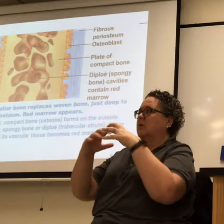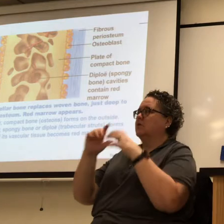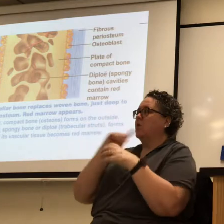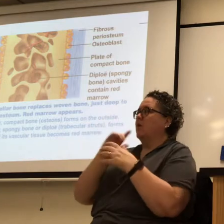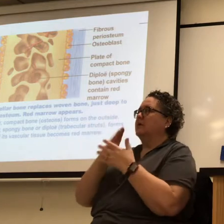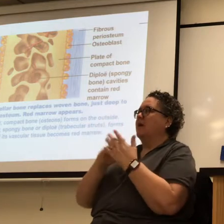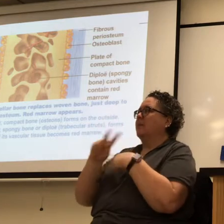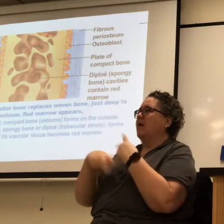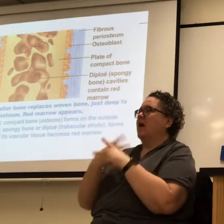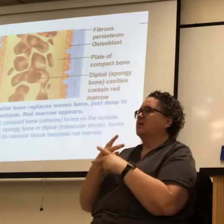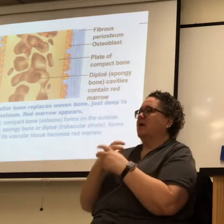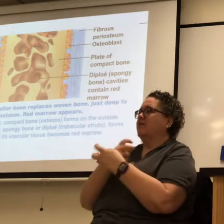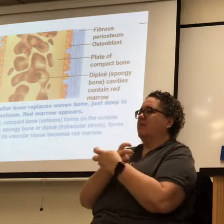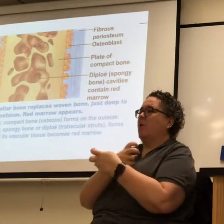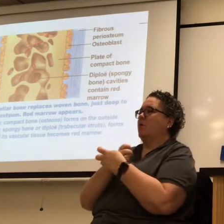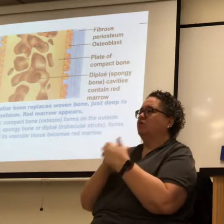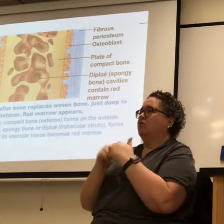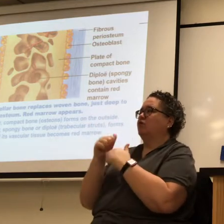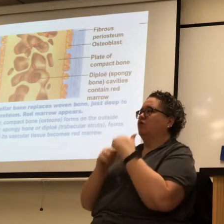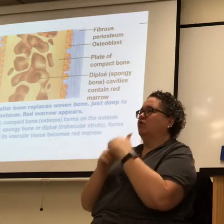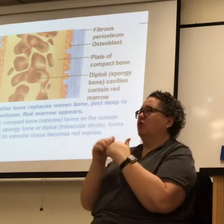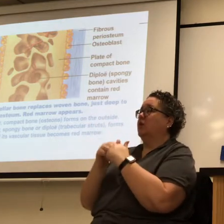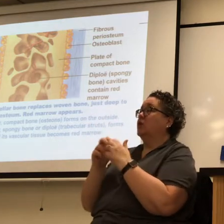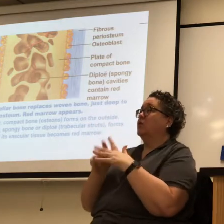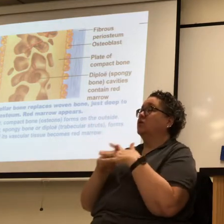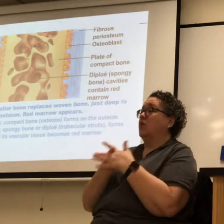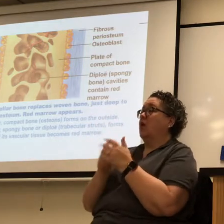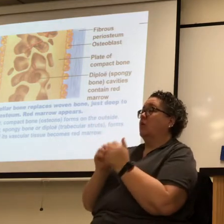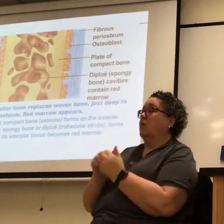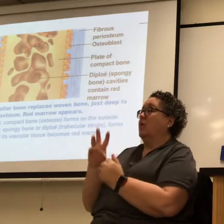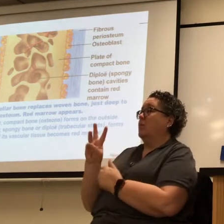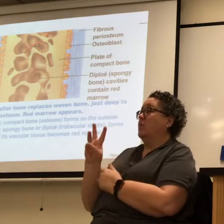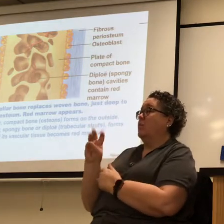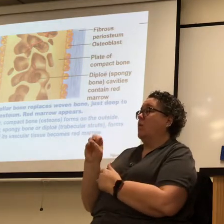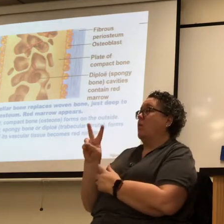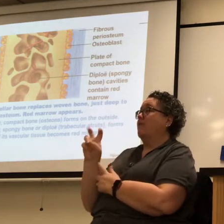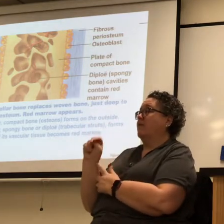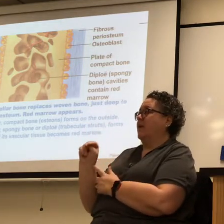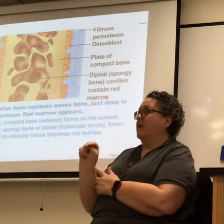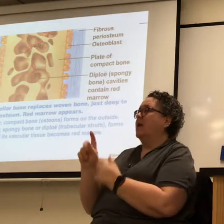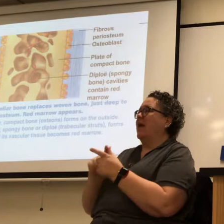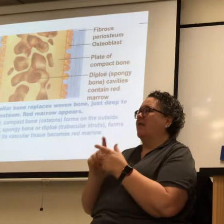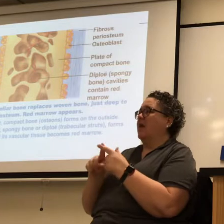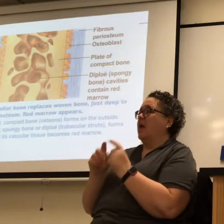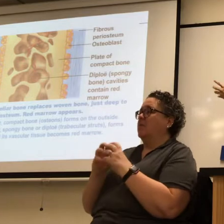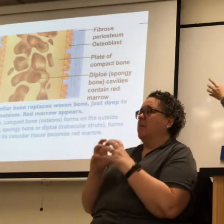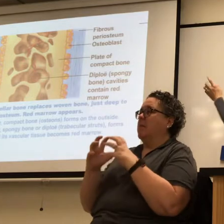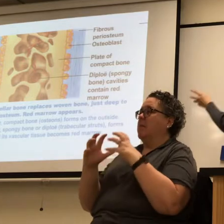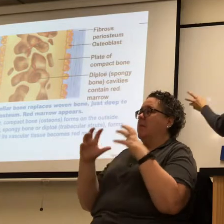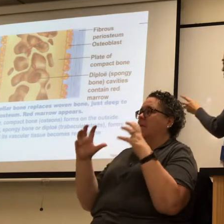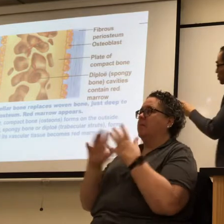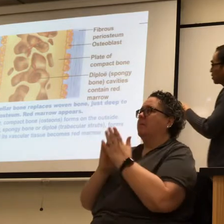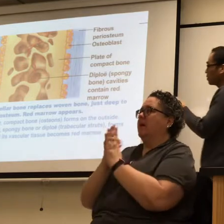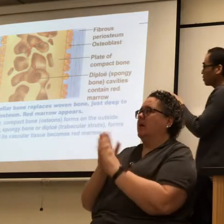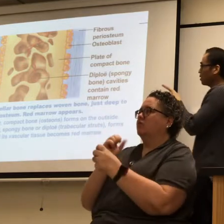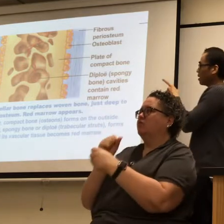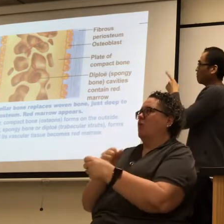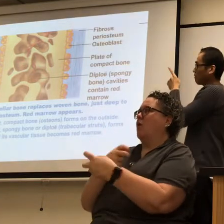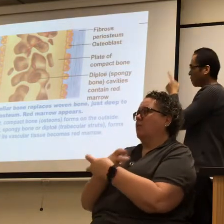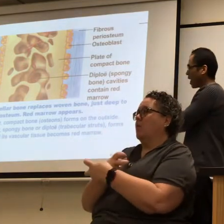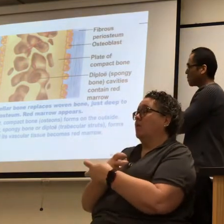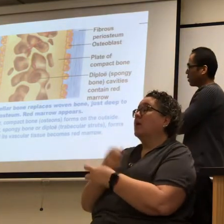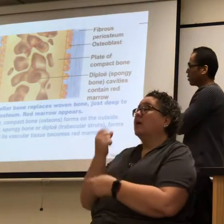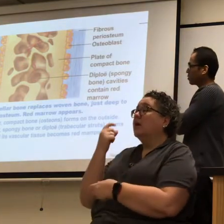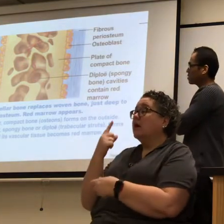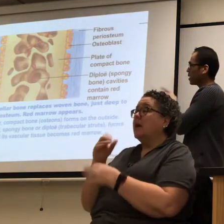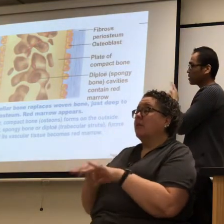bone structure. You start with the woven bone and then the lamellar bone. Now, something important to realize from this picture is the overall structure of